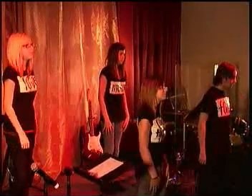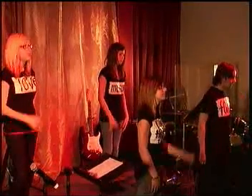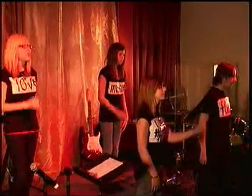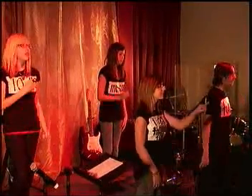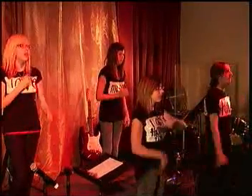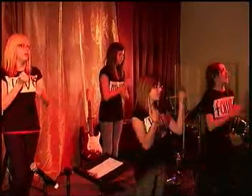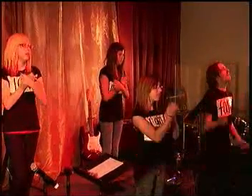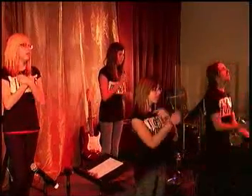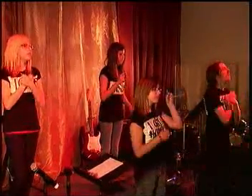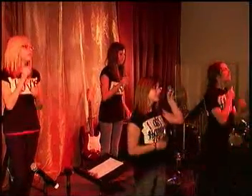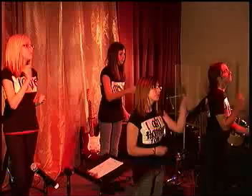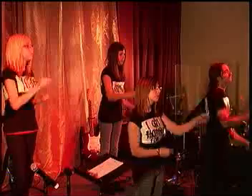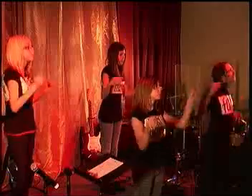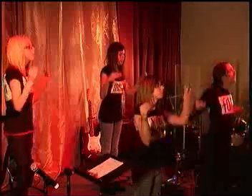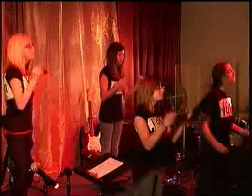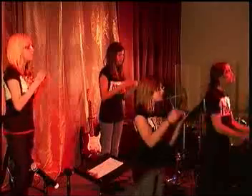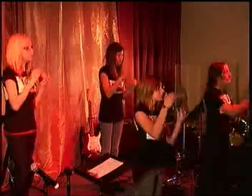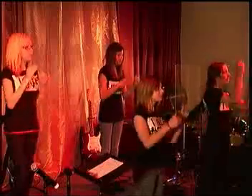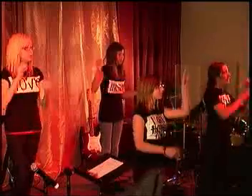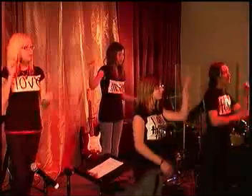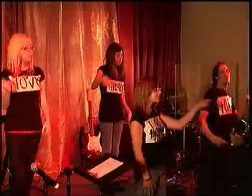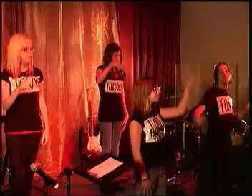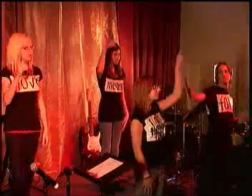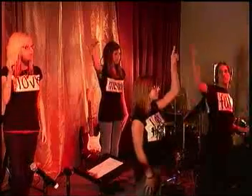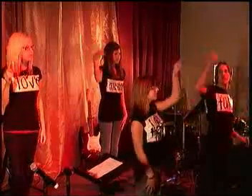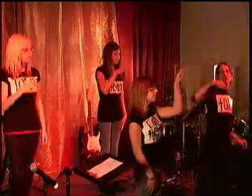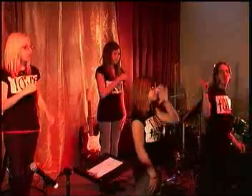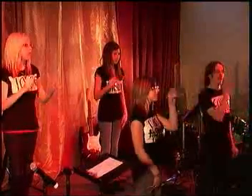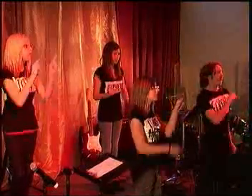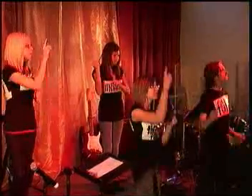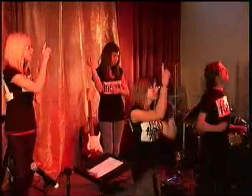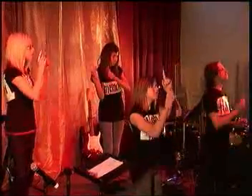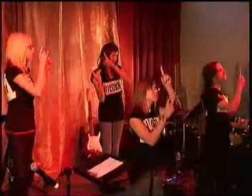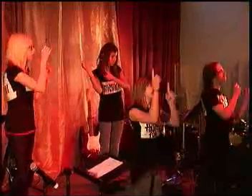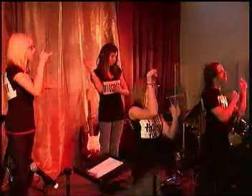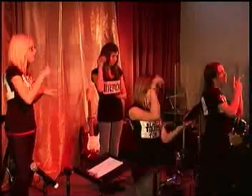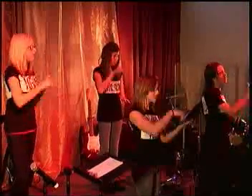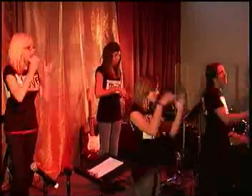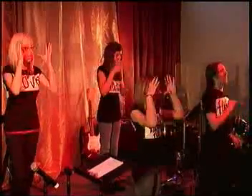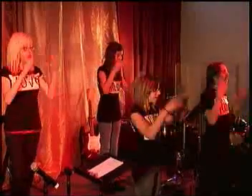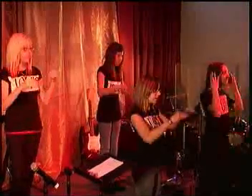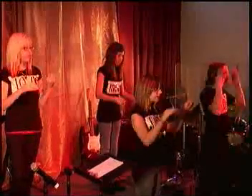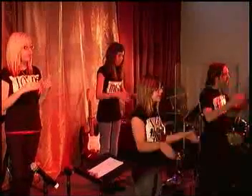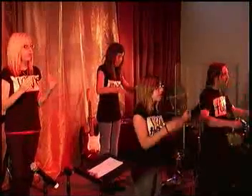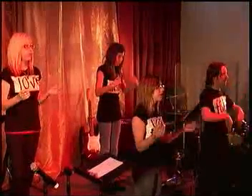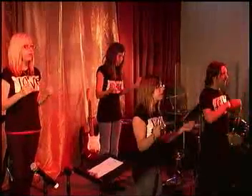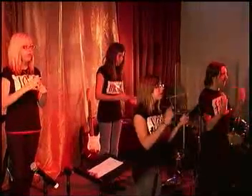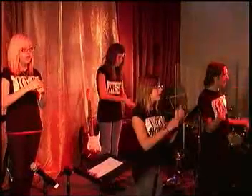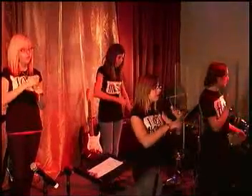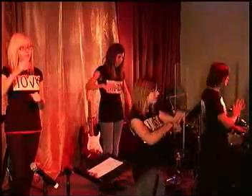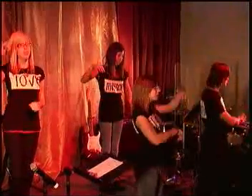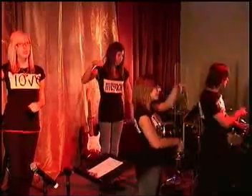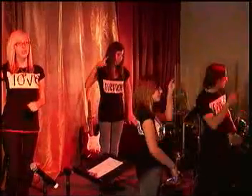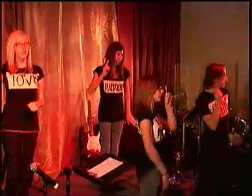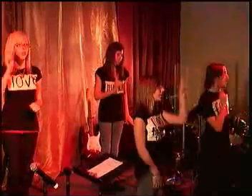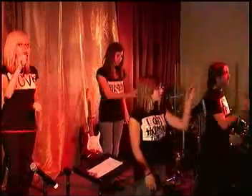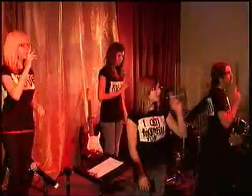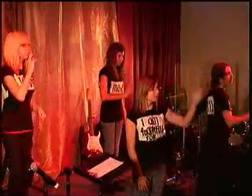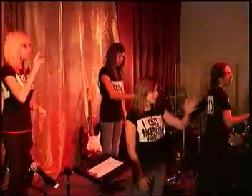I love you more than the sun and the stars that I taught. How to shine, you